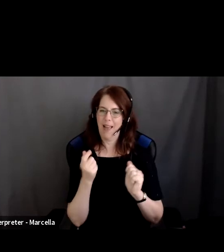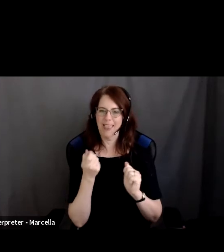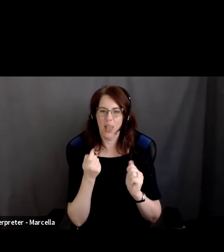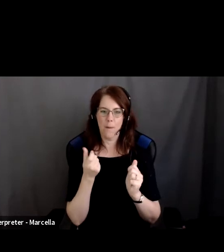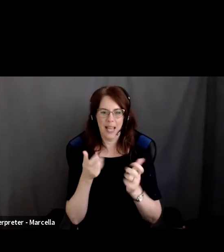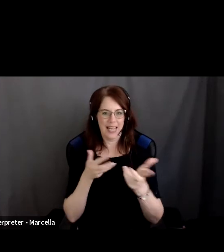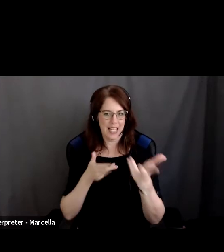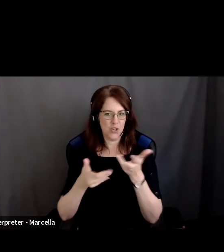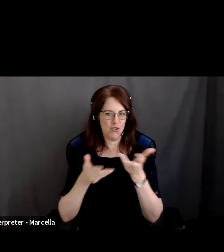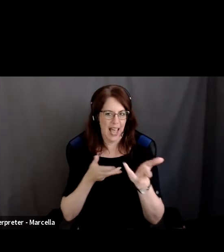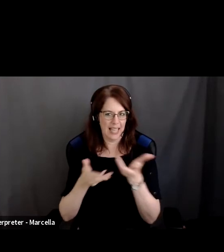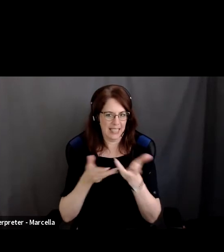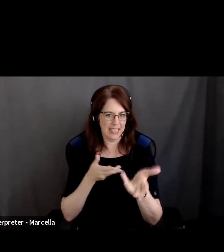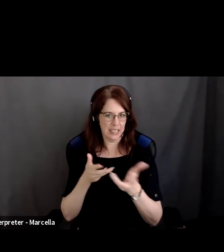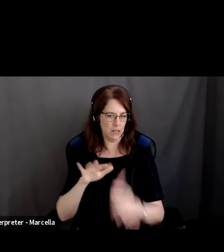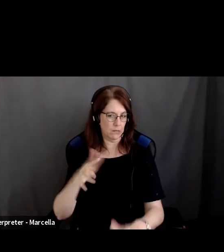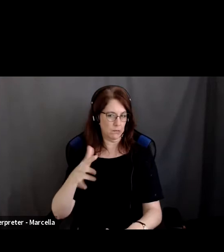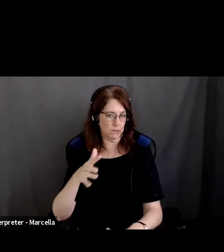an interactive-ish